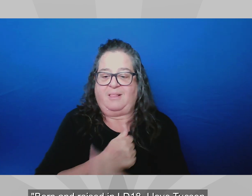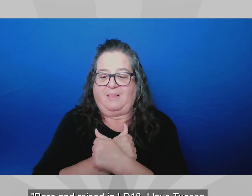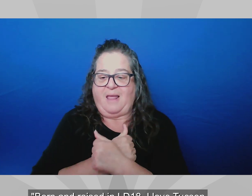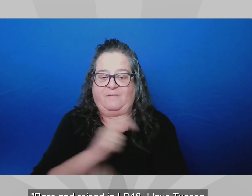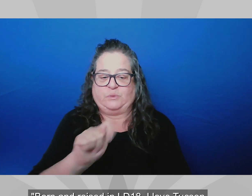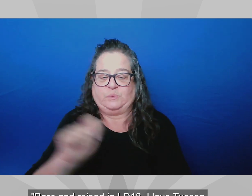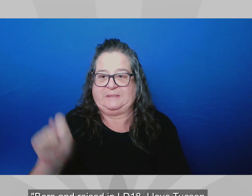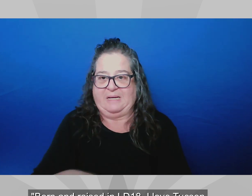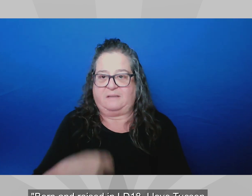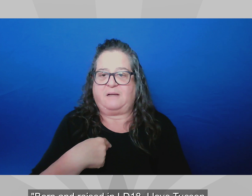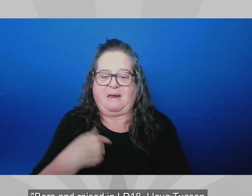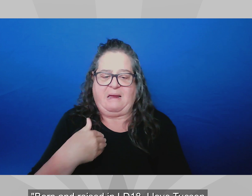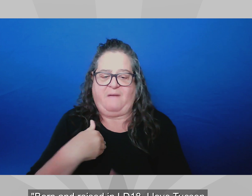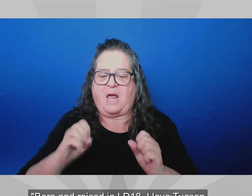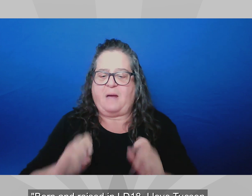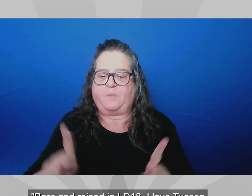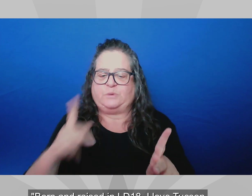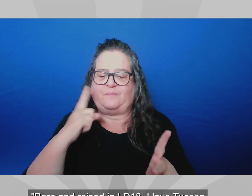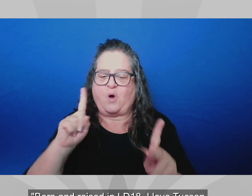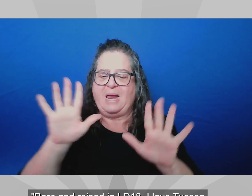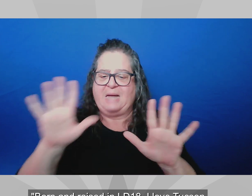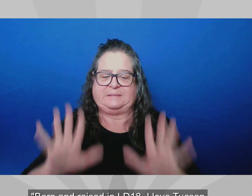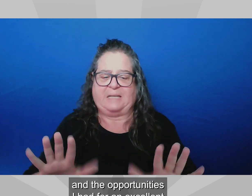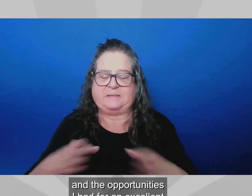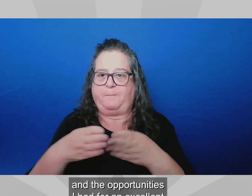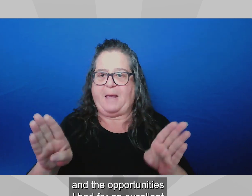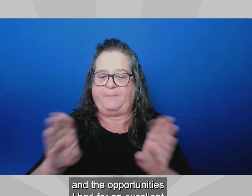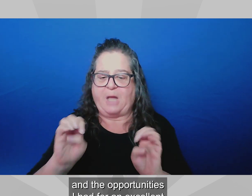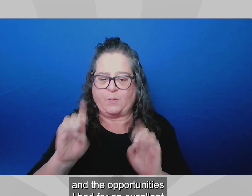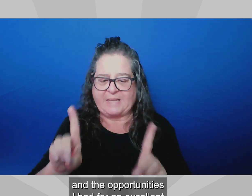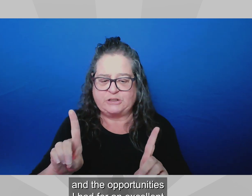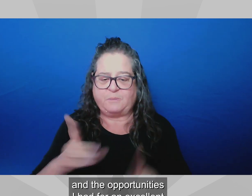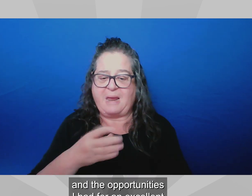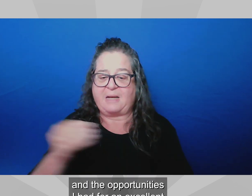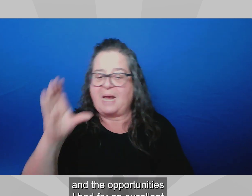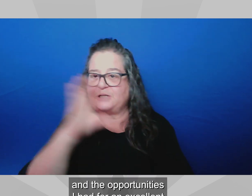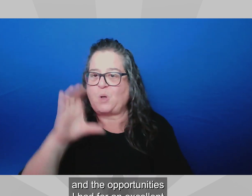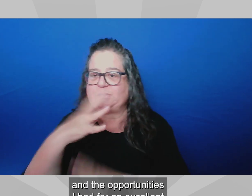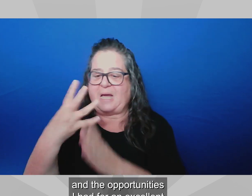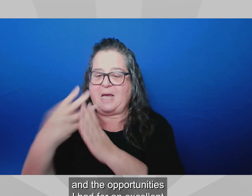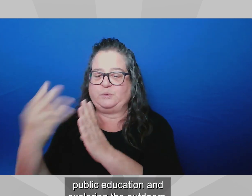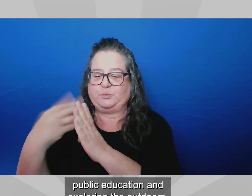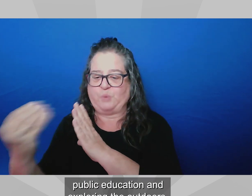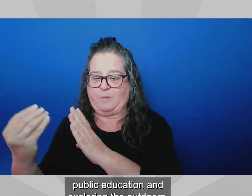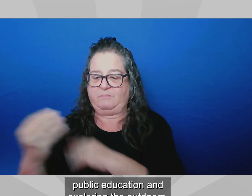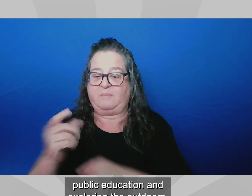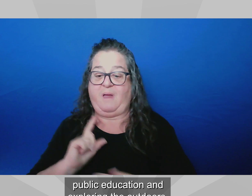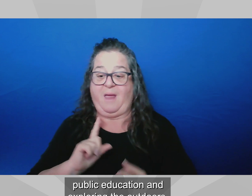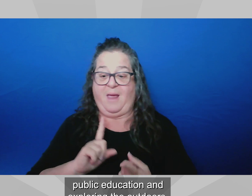Born and raised in LD18, I love Tucson and the opportunities I had for an excellent